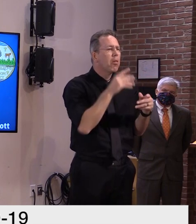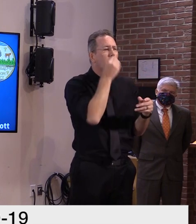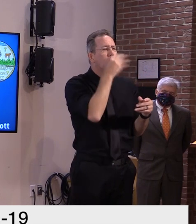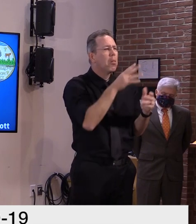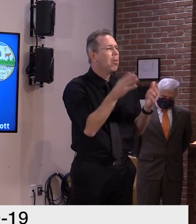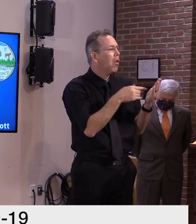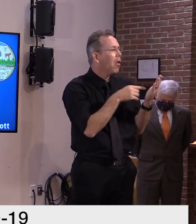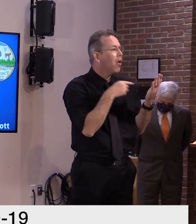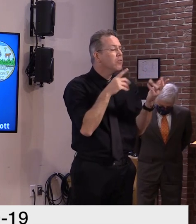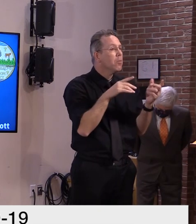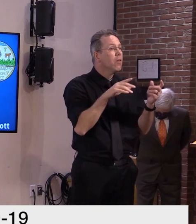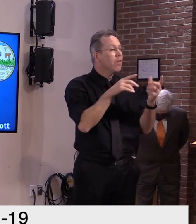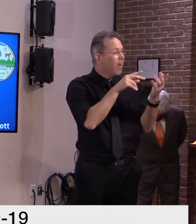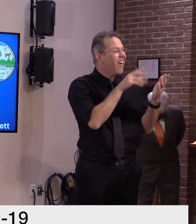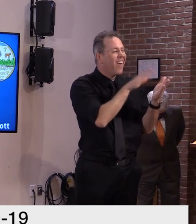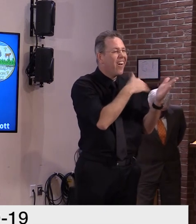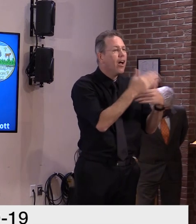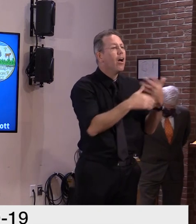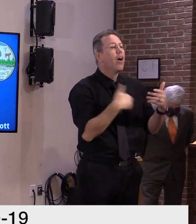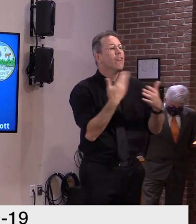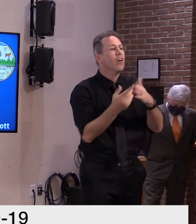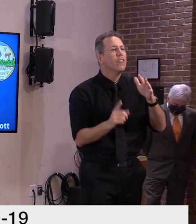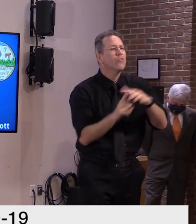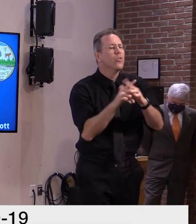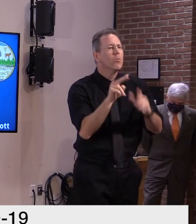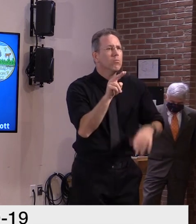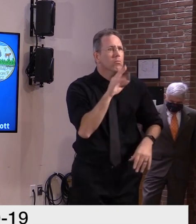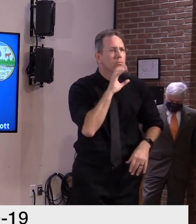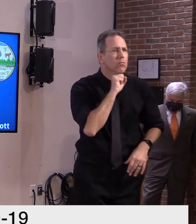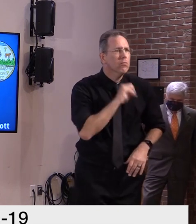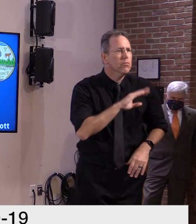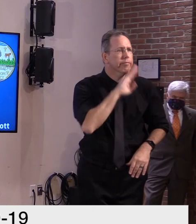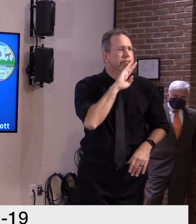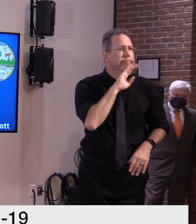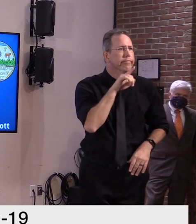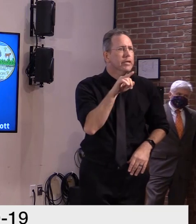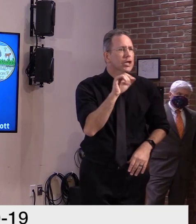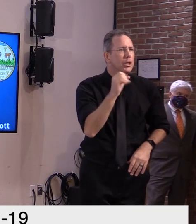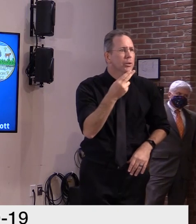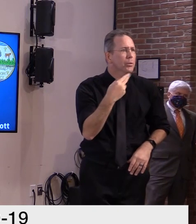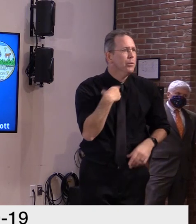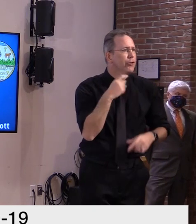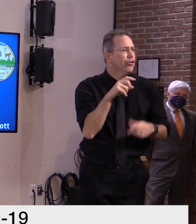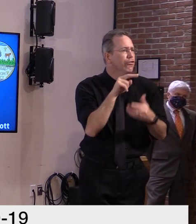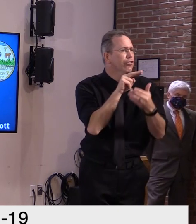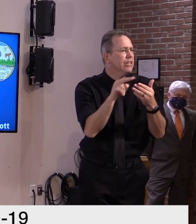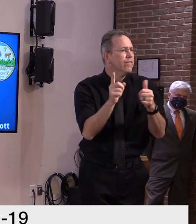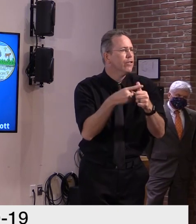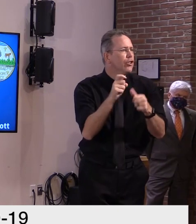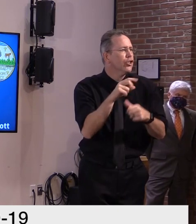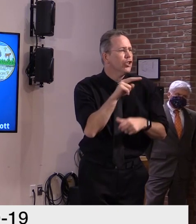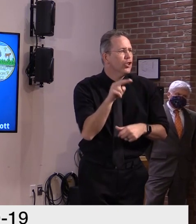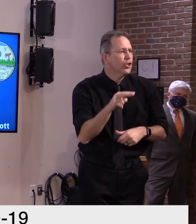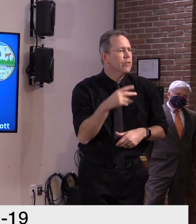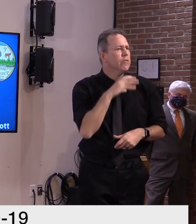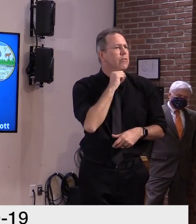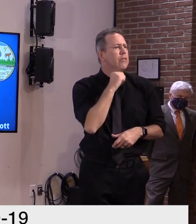better time to educate them than where they're about to make a purchase to come to Vermont, to ski in Vermont? We've put